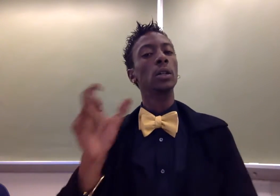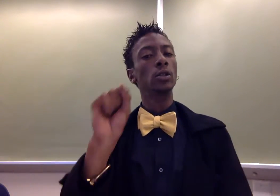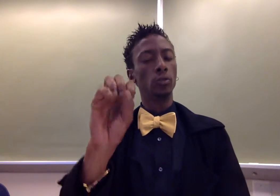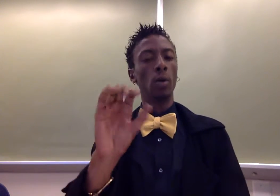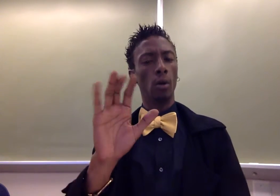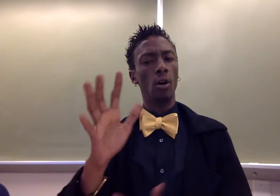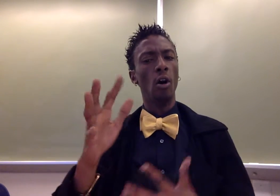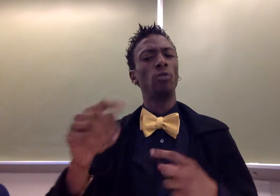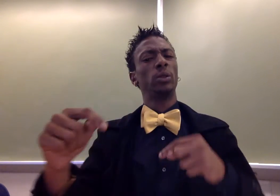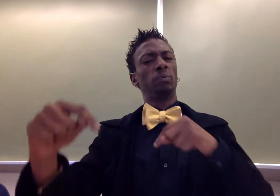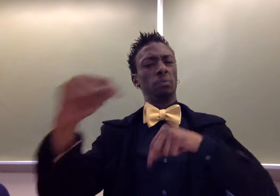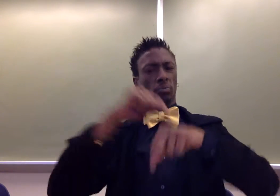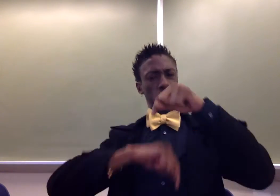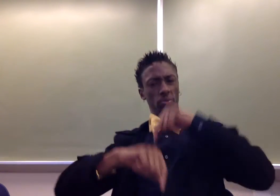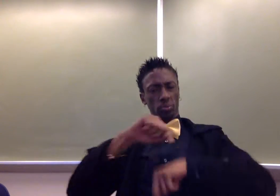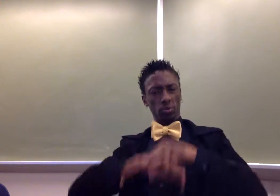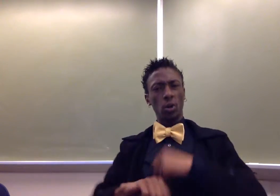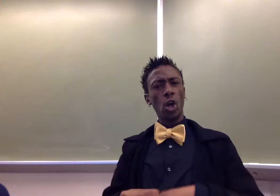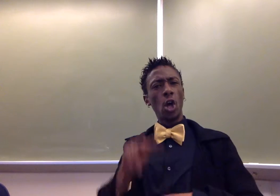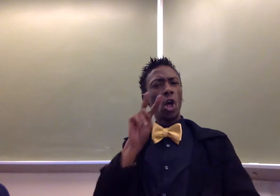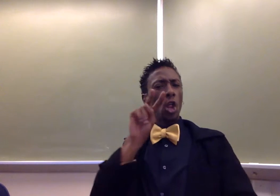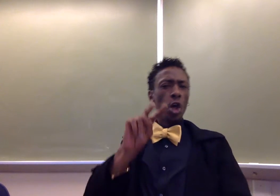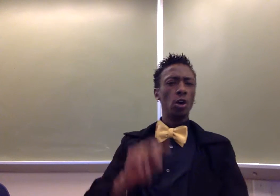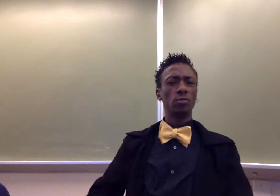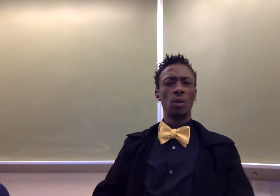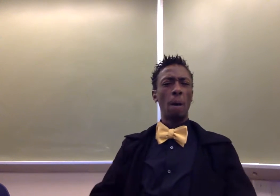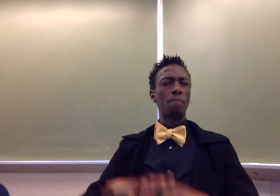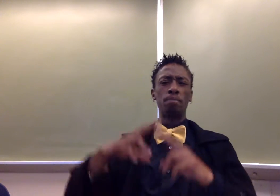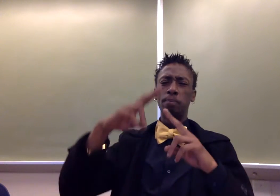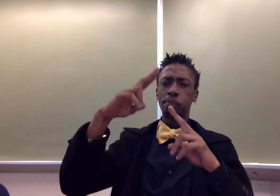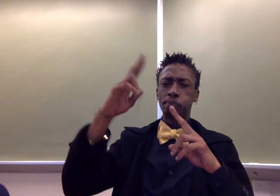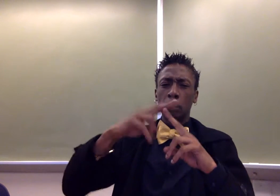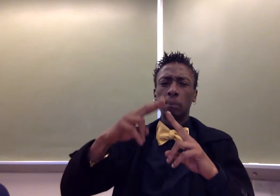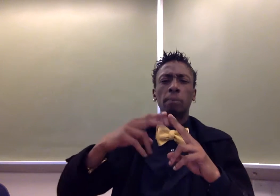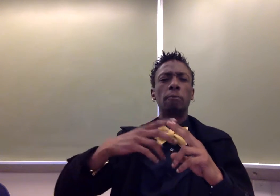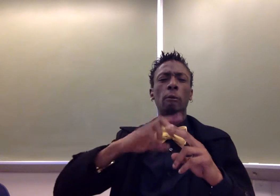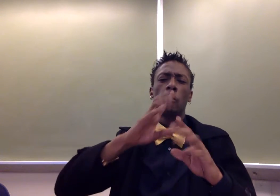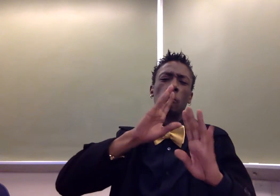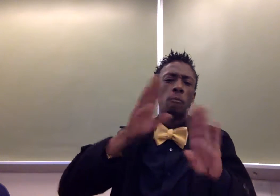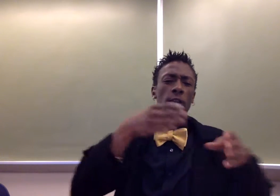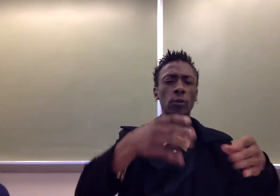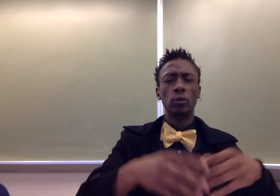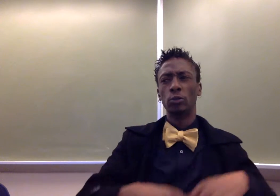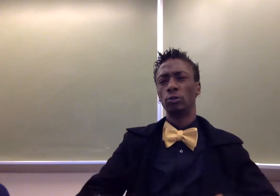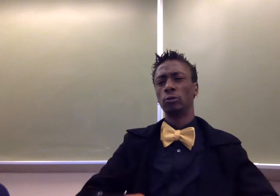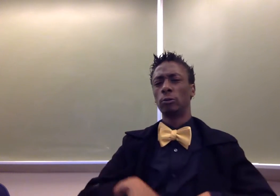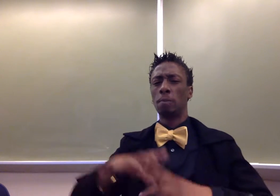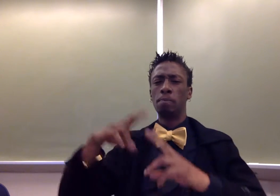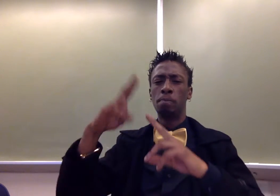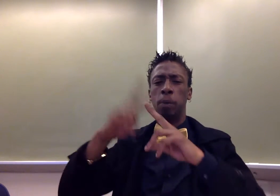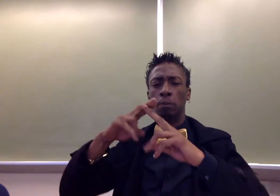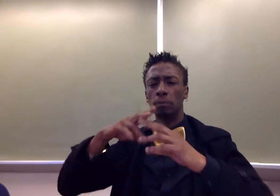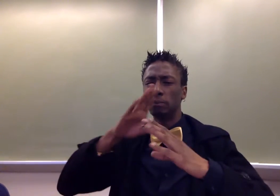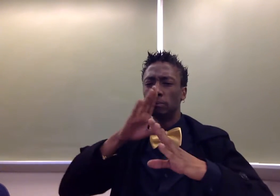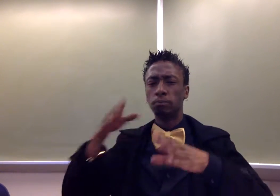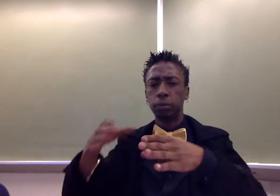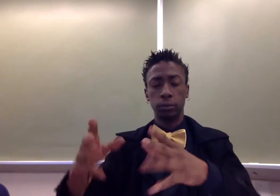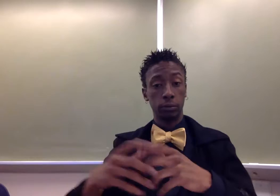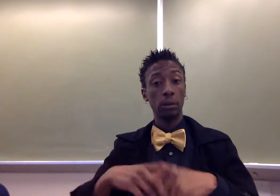these pristine rivers and streams that we have in this region, and in the Pacific Northwest, we get a lot of rain, so there is a lot of water